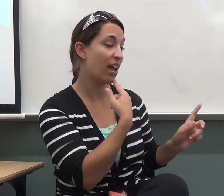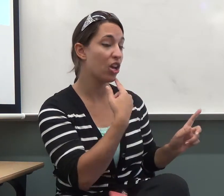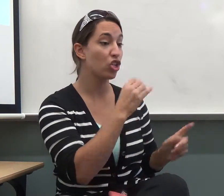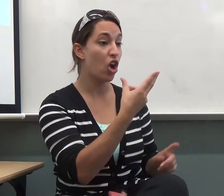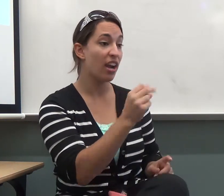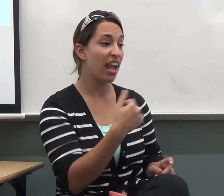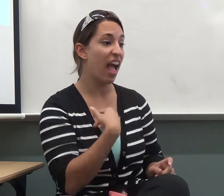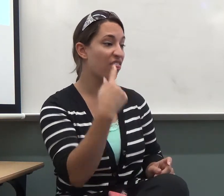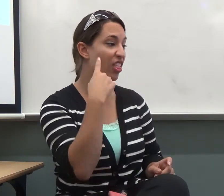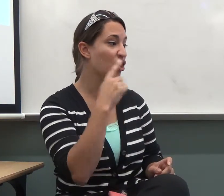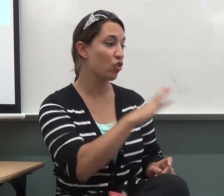is yucky?